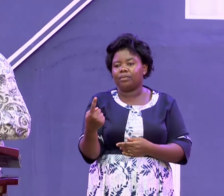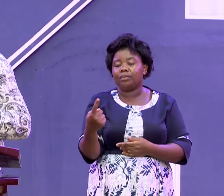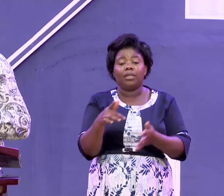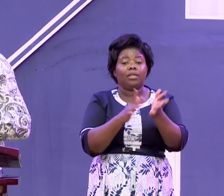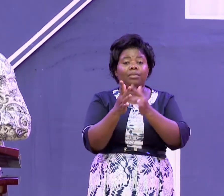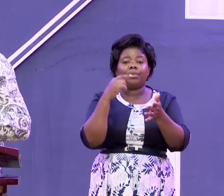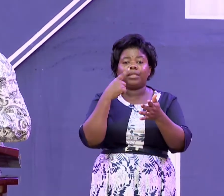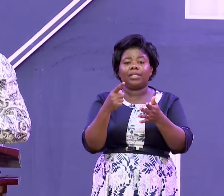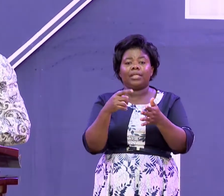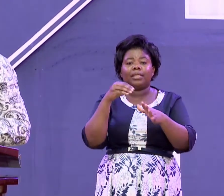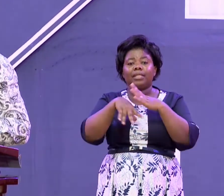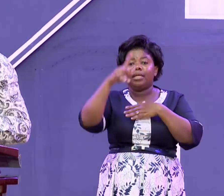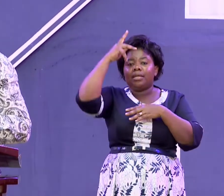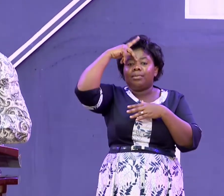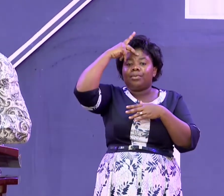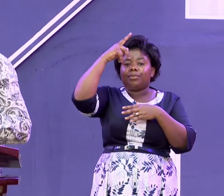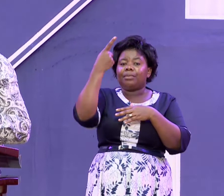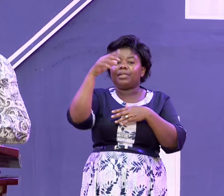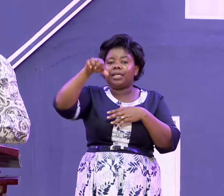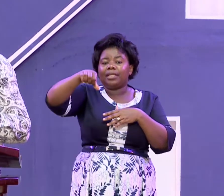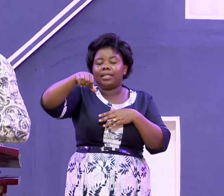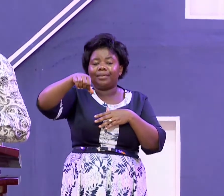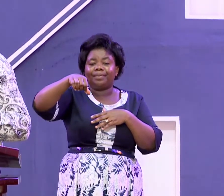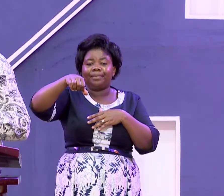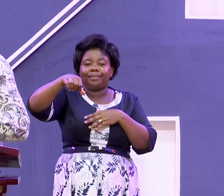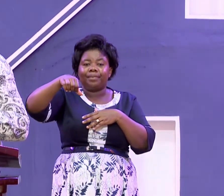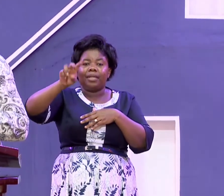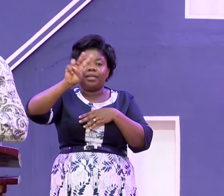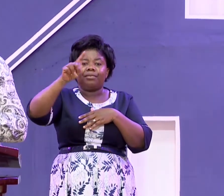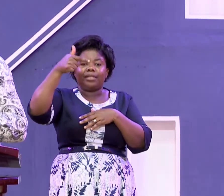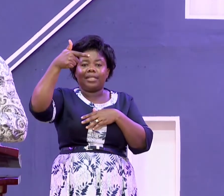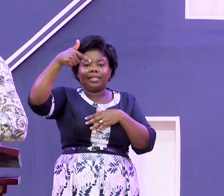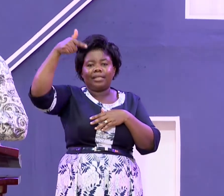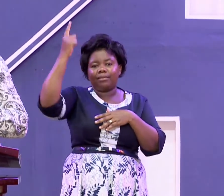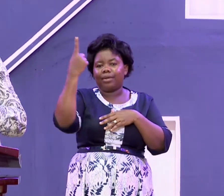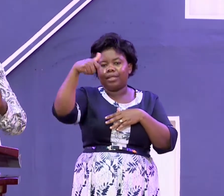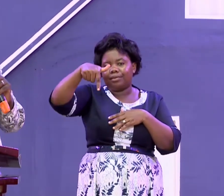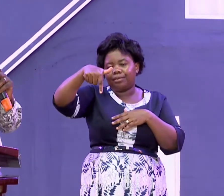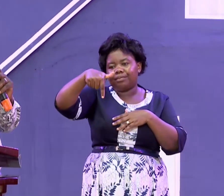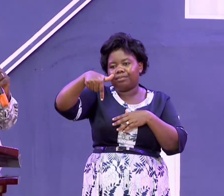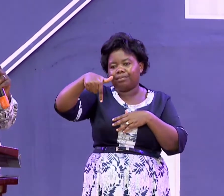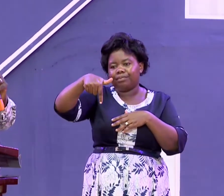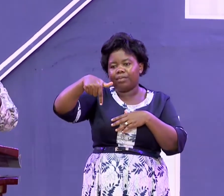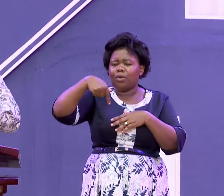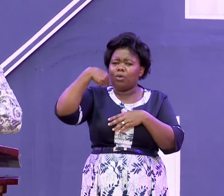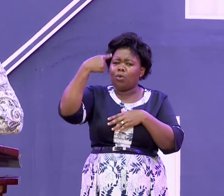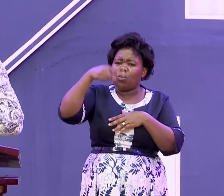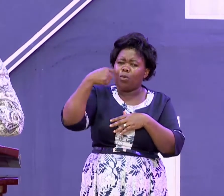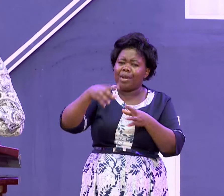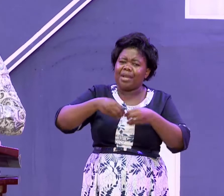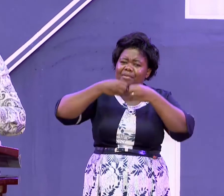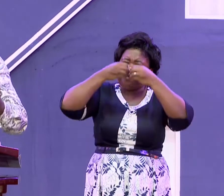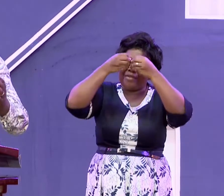The Bible says in Proverbs 19, verse 17, whoever is generous to the